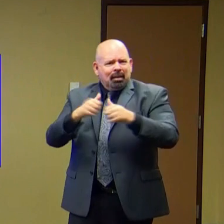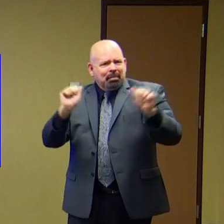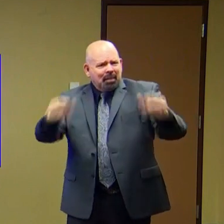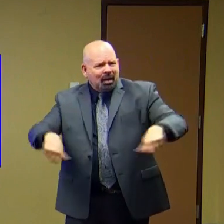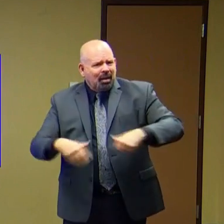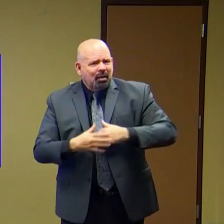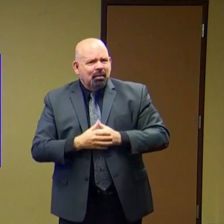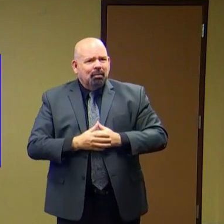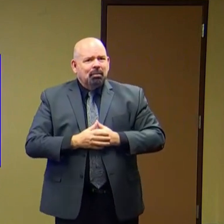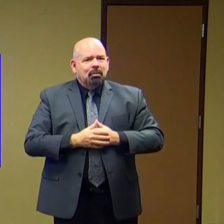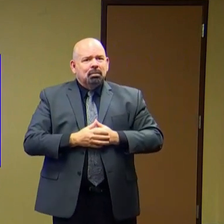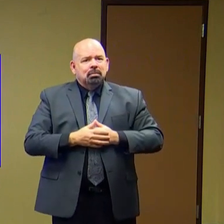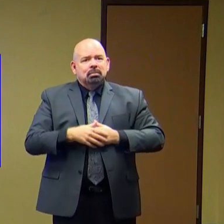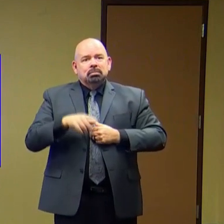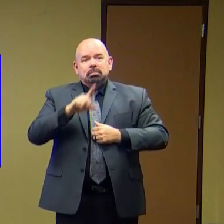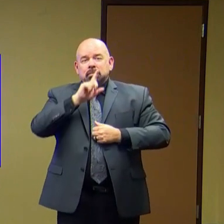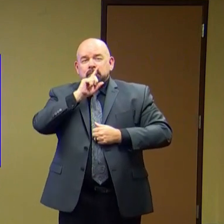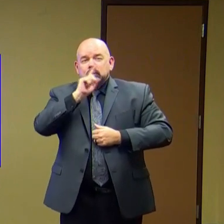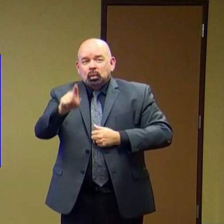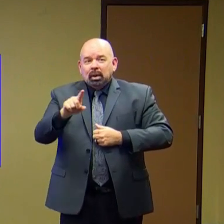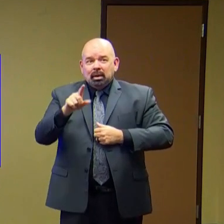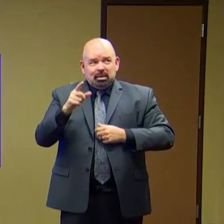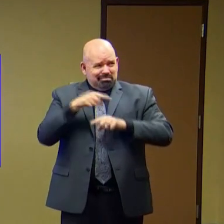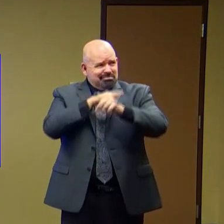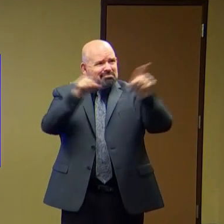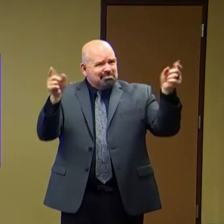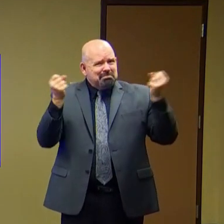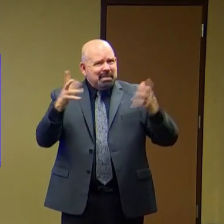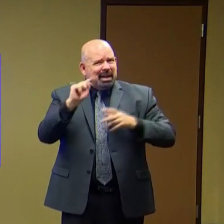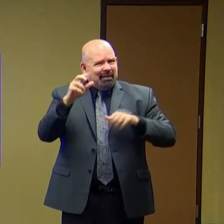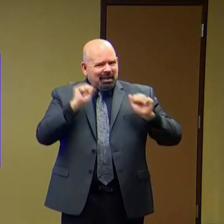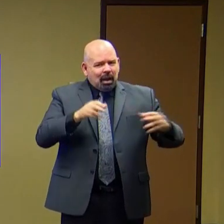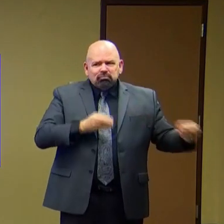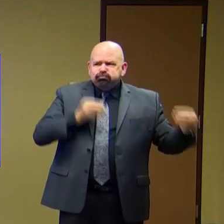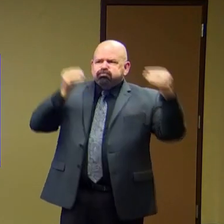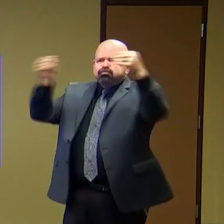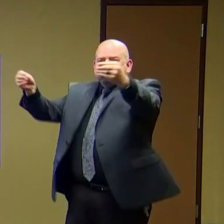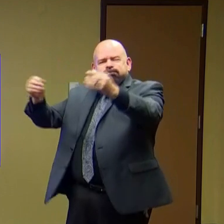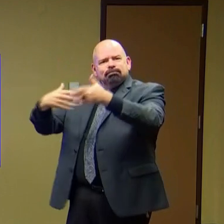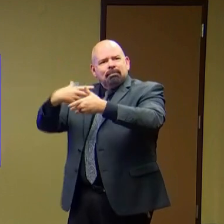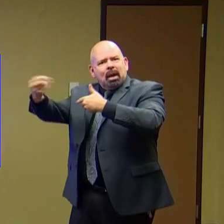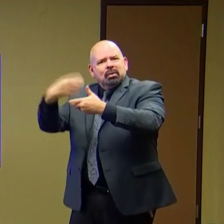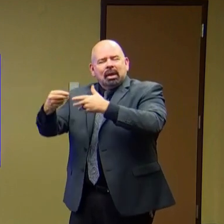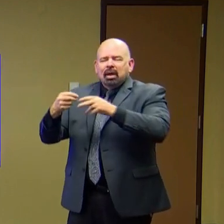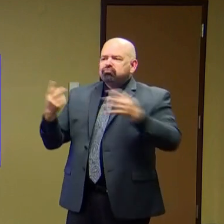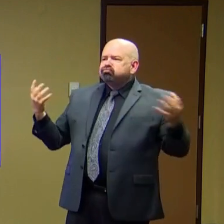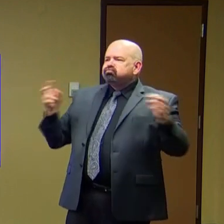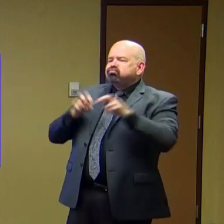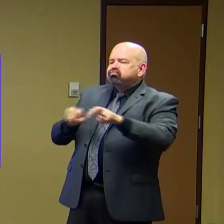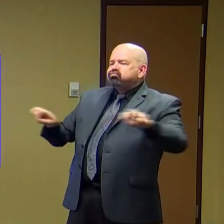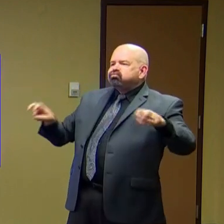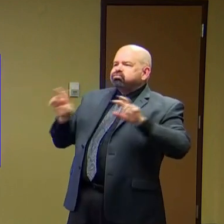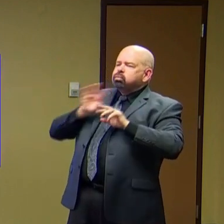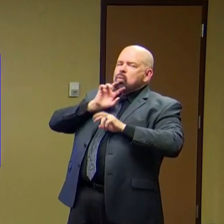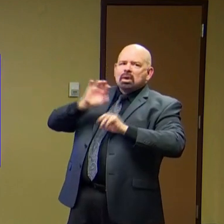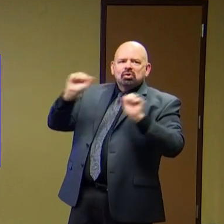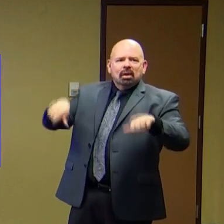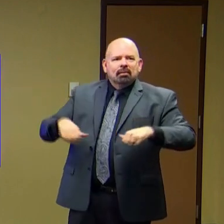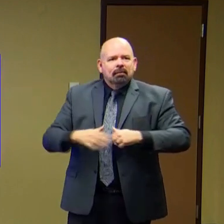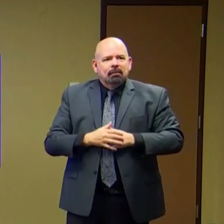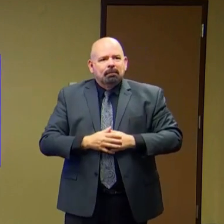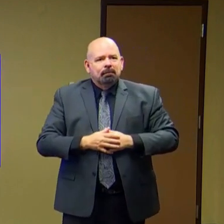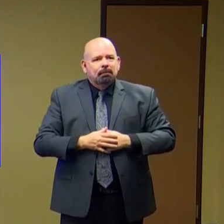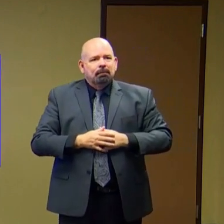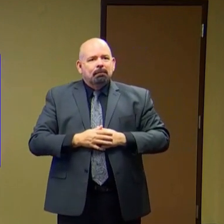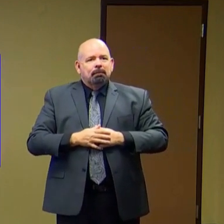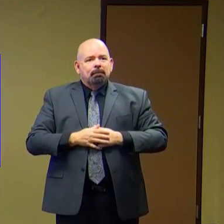these TVs today can be, they're not hooked into the cable anymore, so we can take those outside. If